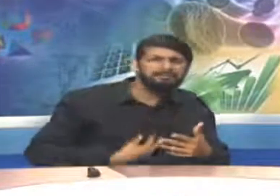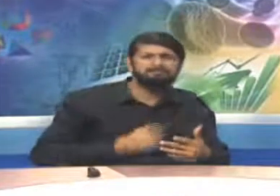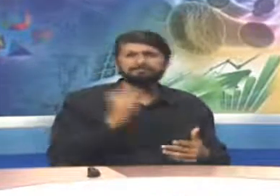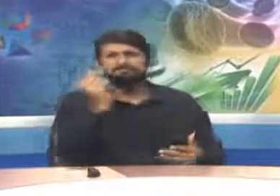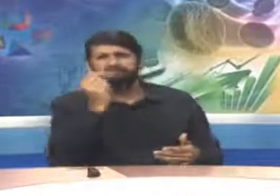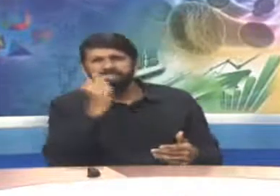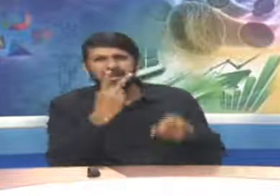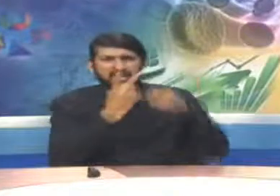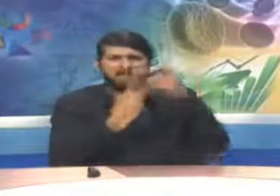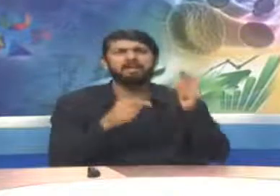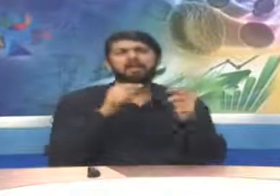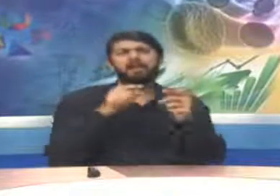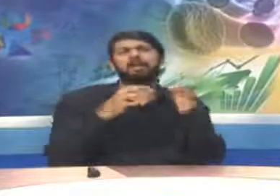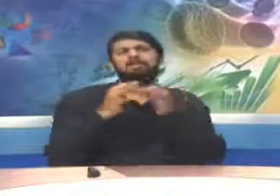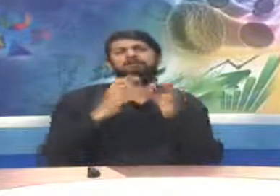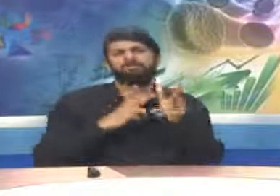The first is